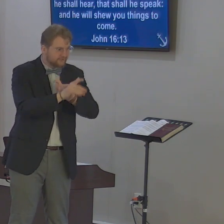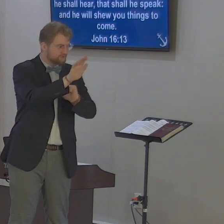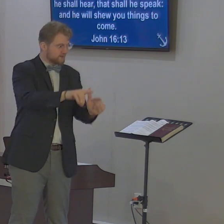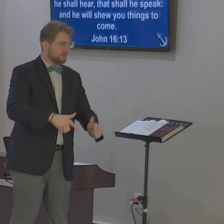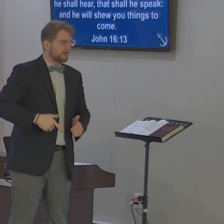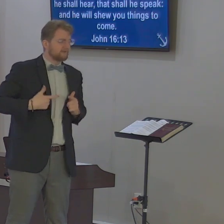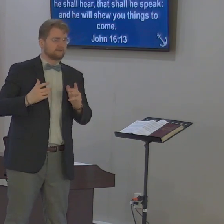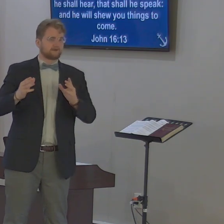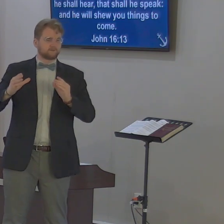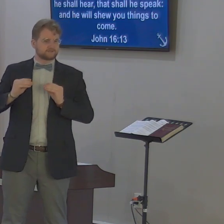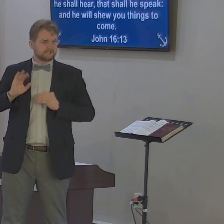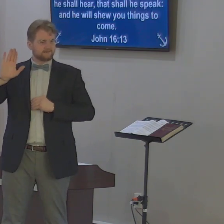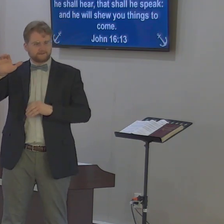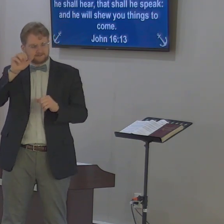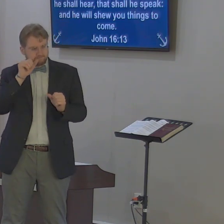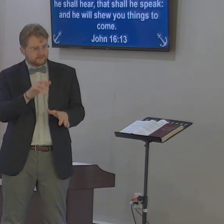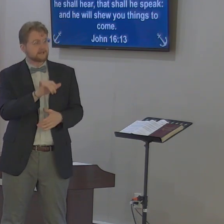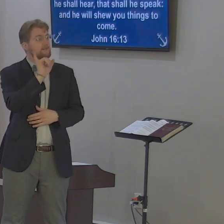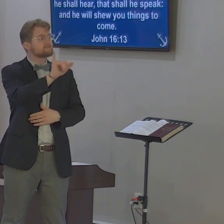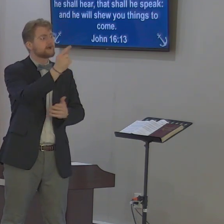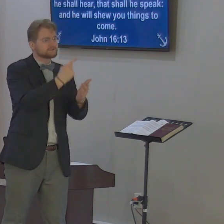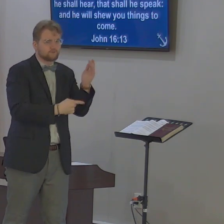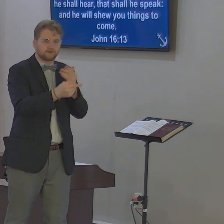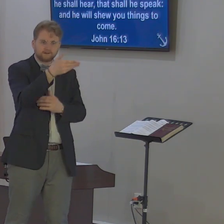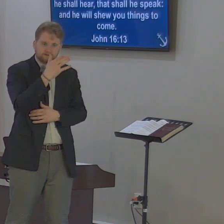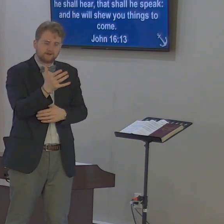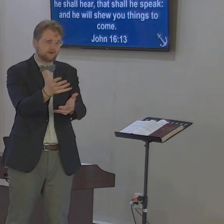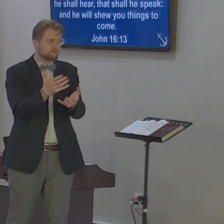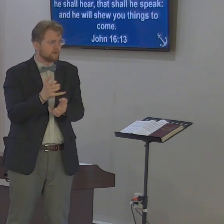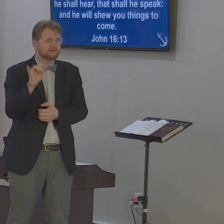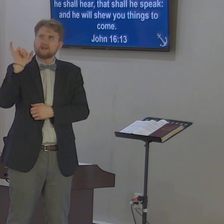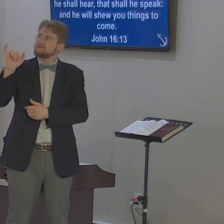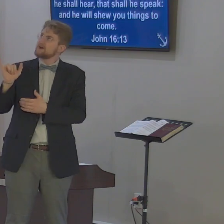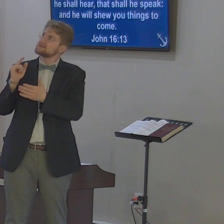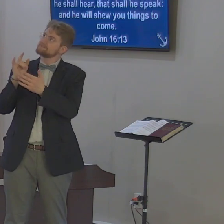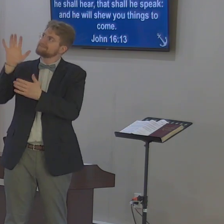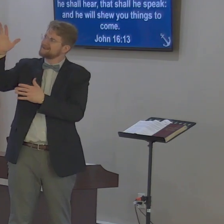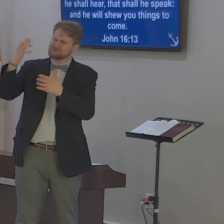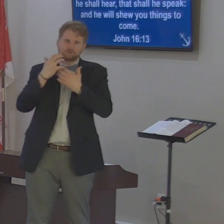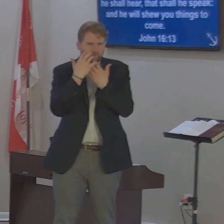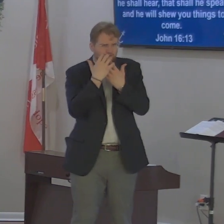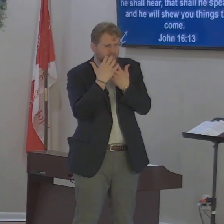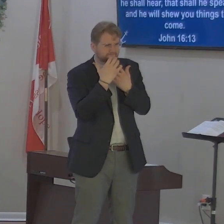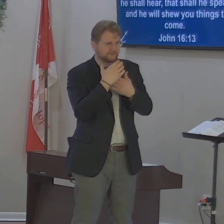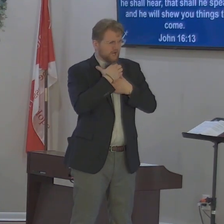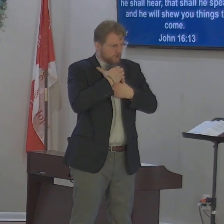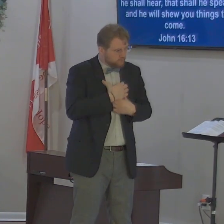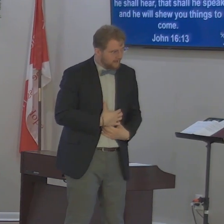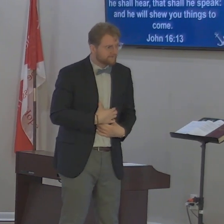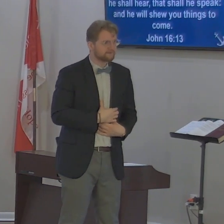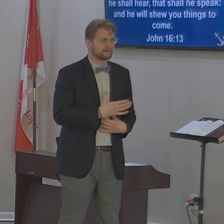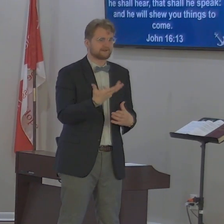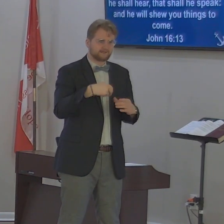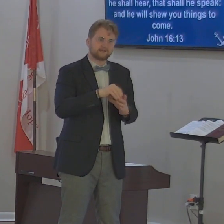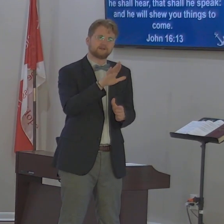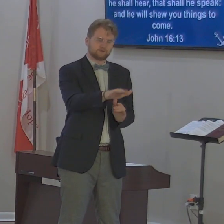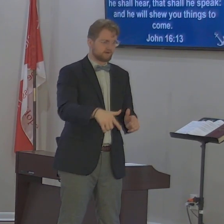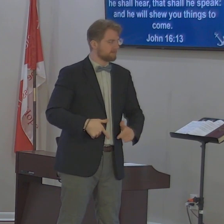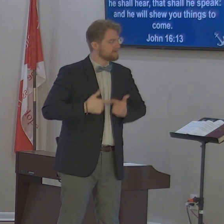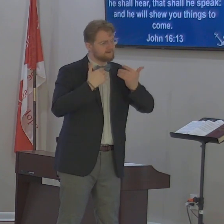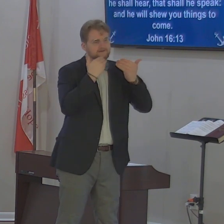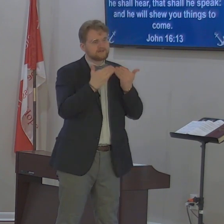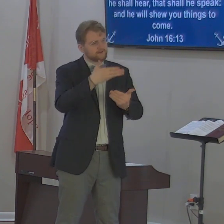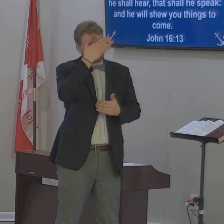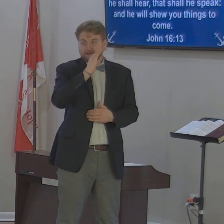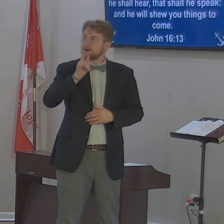That's what God wants. That's what God craves and desires in your life, that you would be obedient. Thank God he's given us the Holy Spirit to